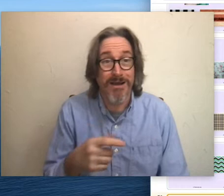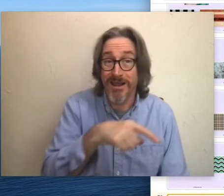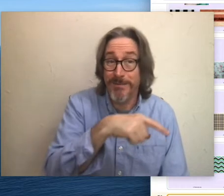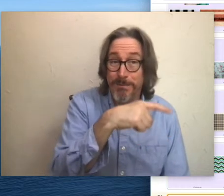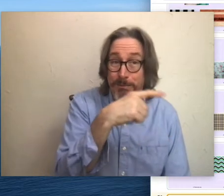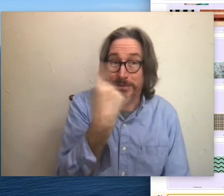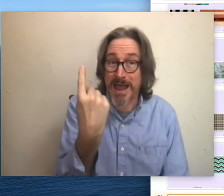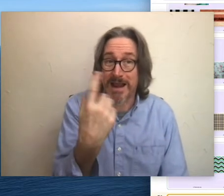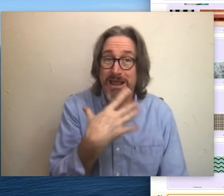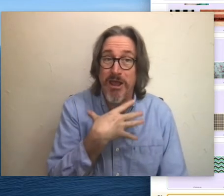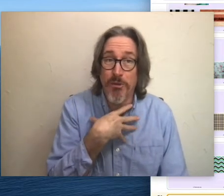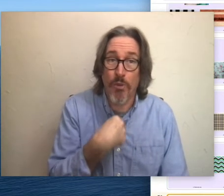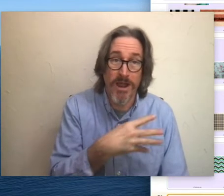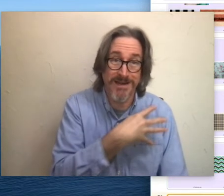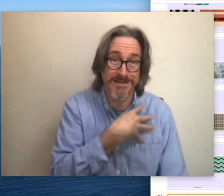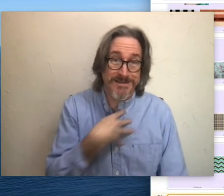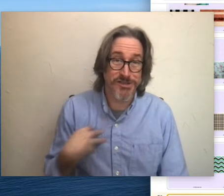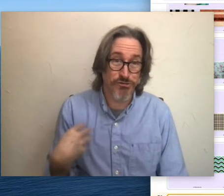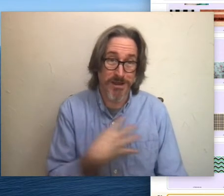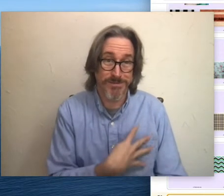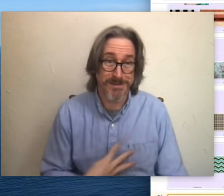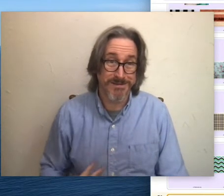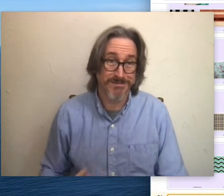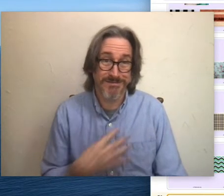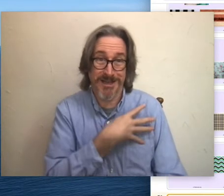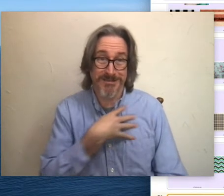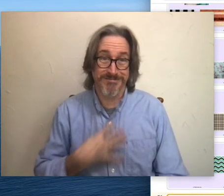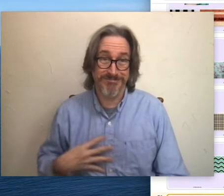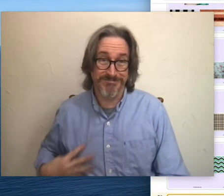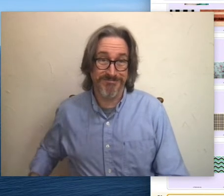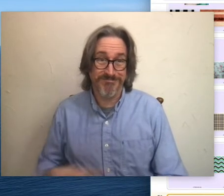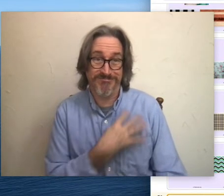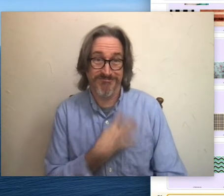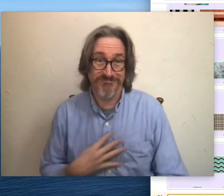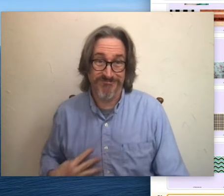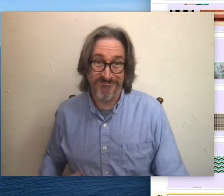Zebra, it'd be black and white stripes. Like